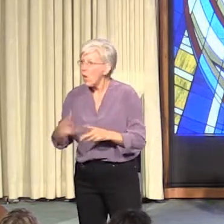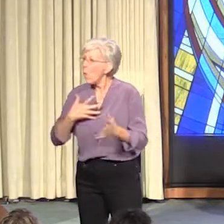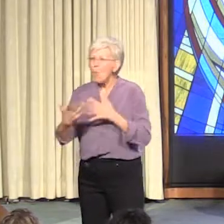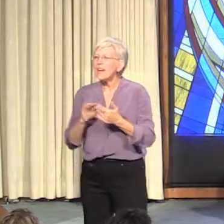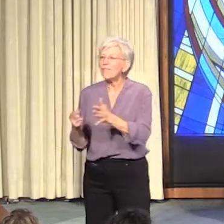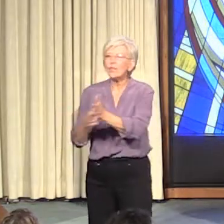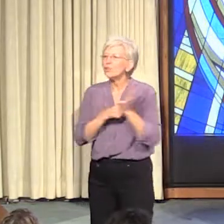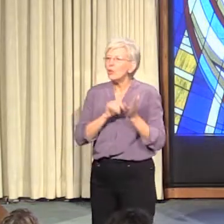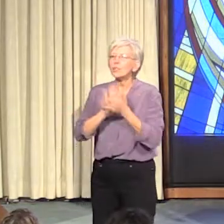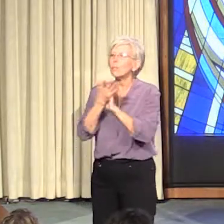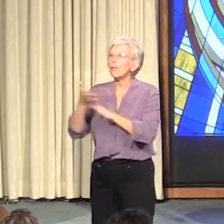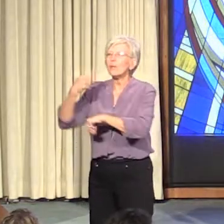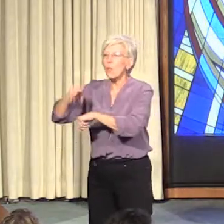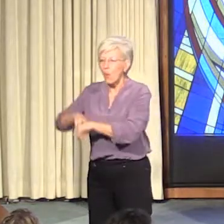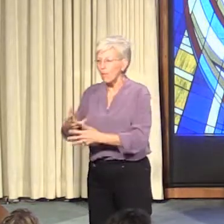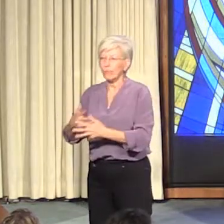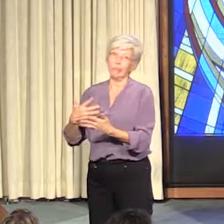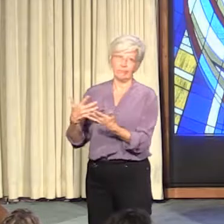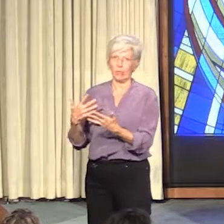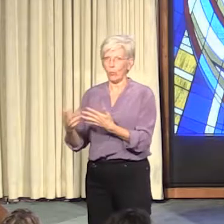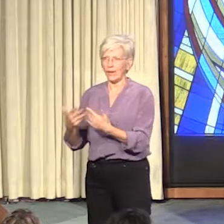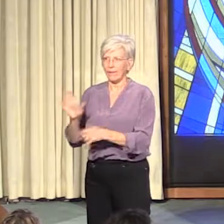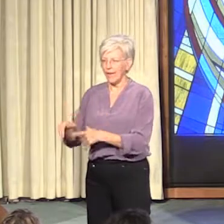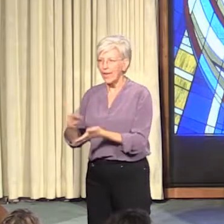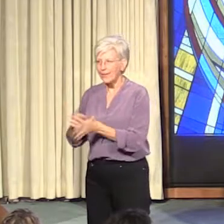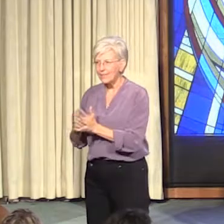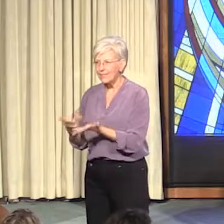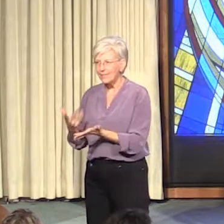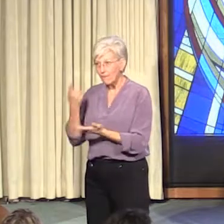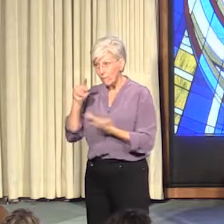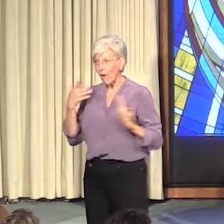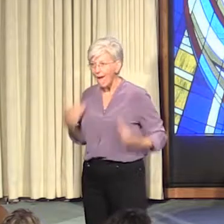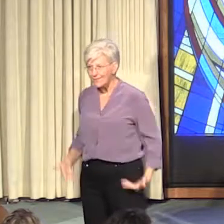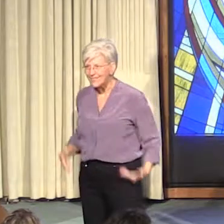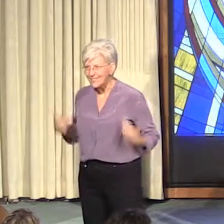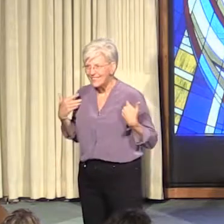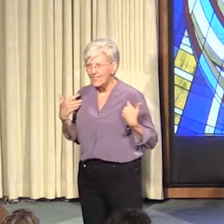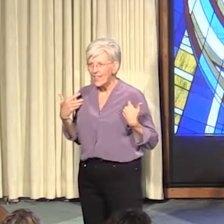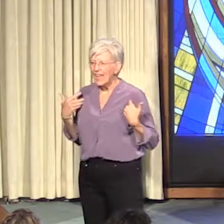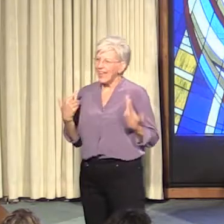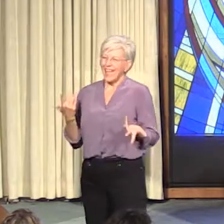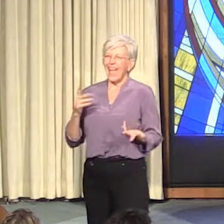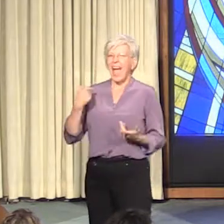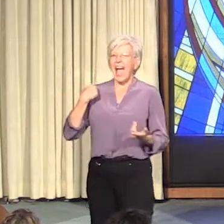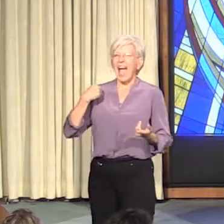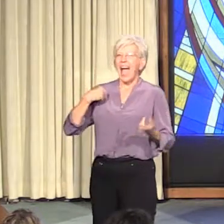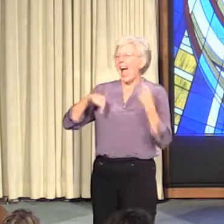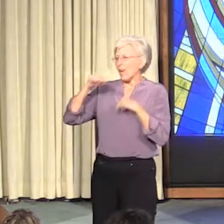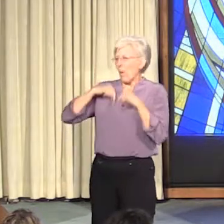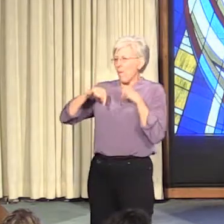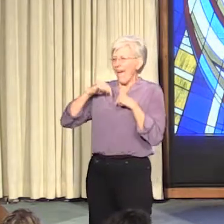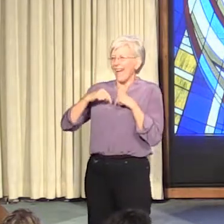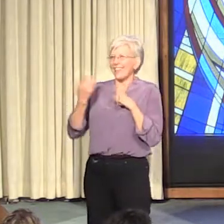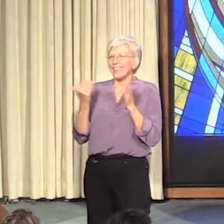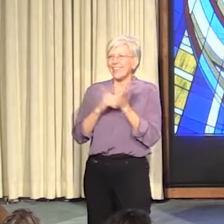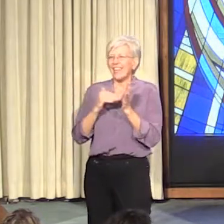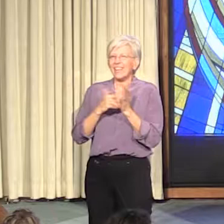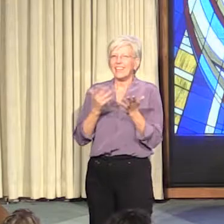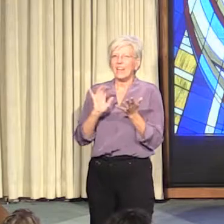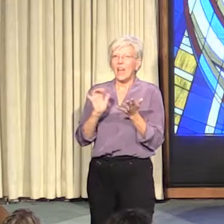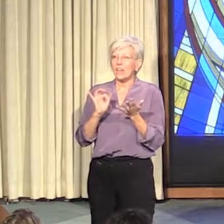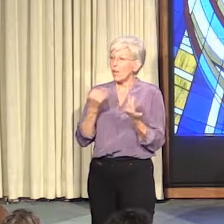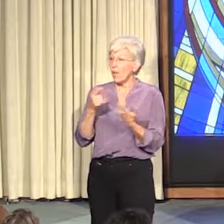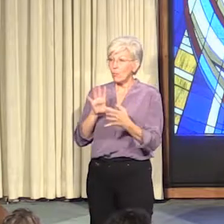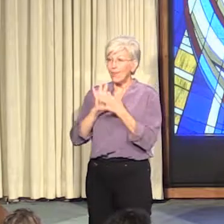normal, whatever that is for us. You know, I go back again to, like say, a